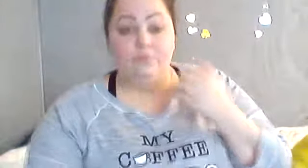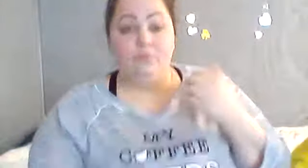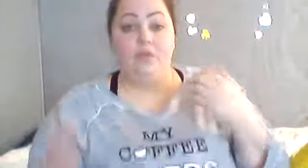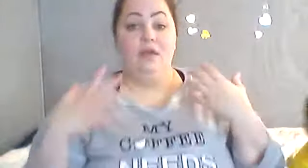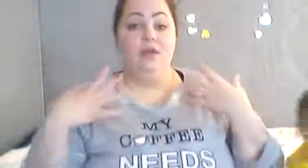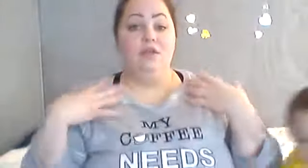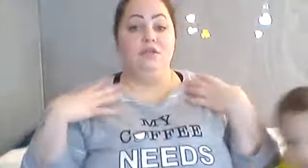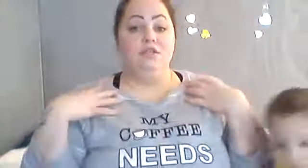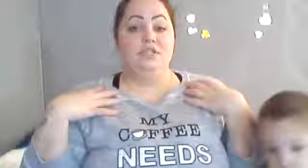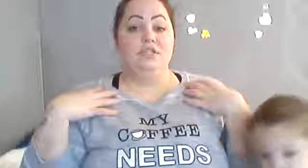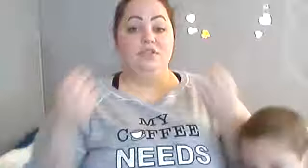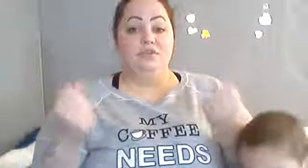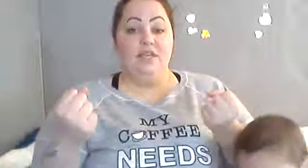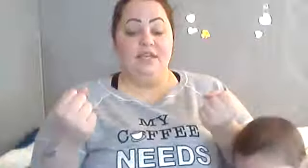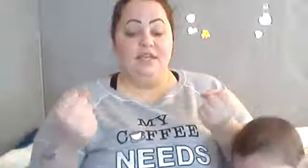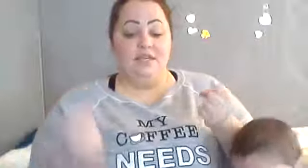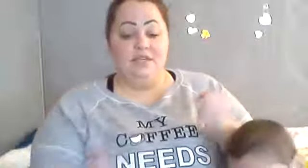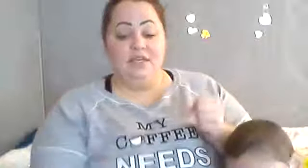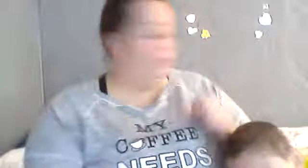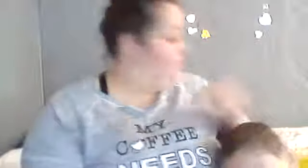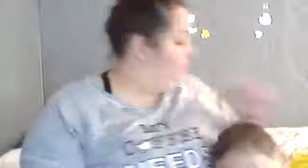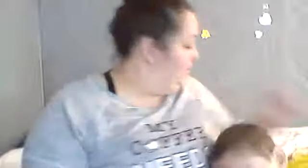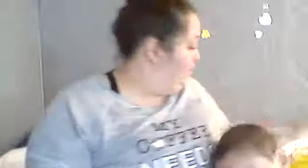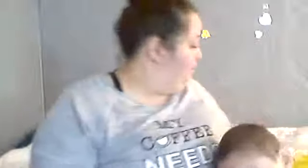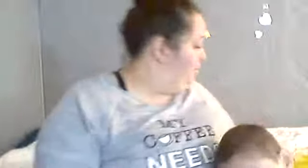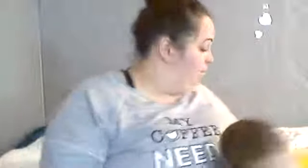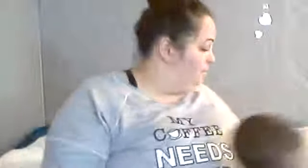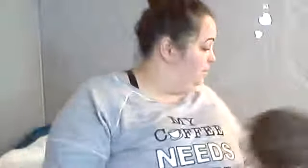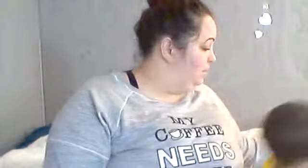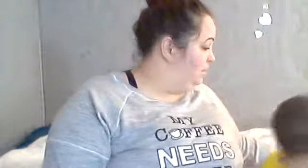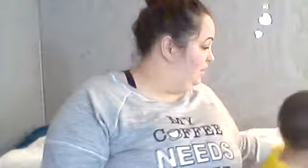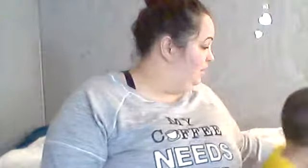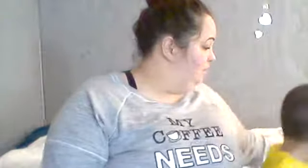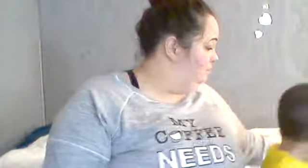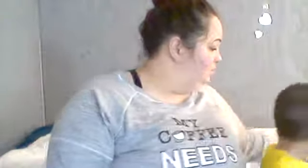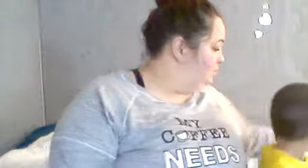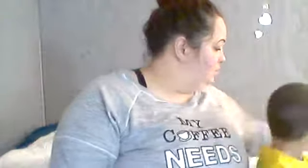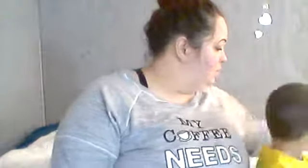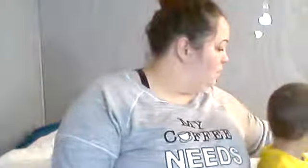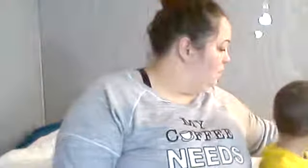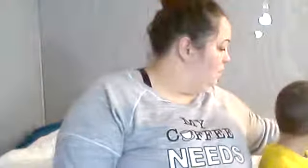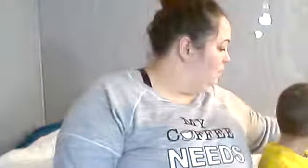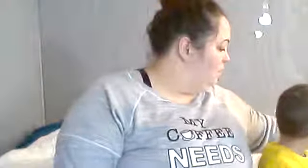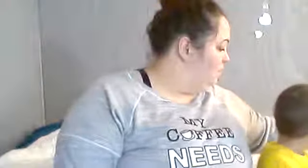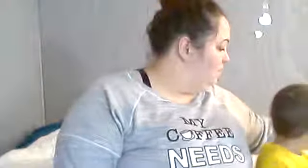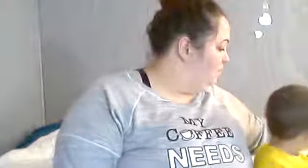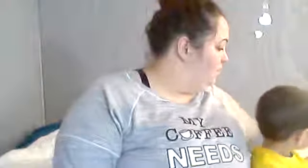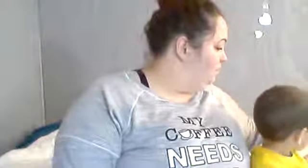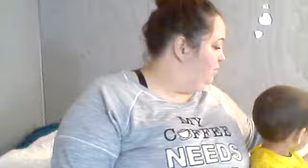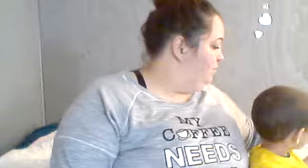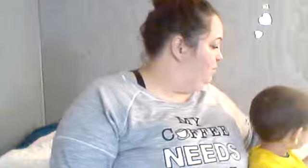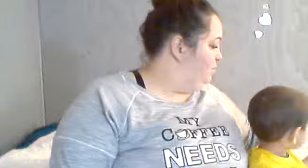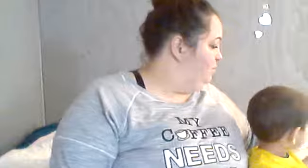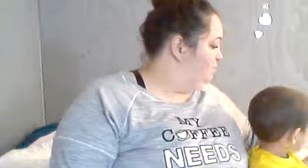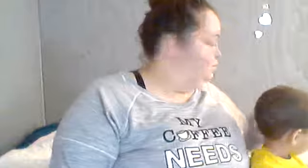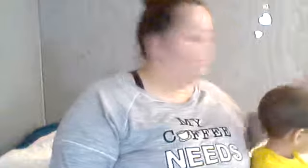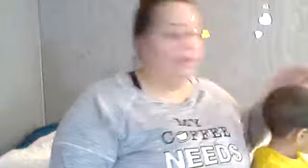Okay, so this is also like healing. Right here, Papa. Look, right here. Them over here for you.